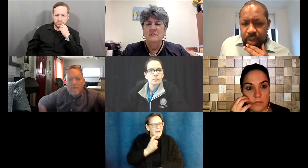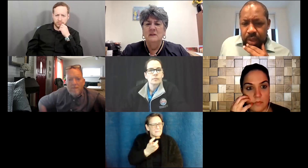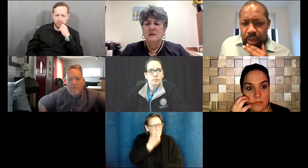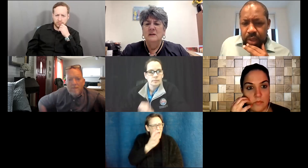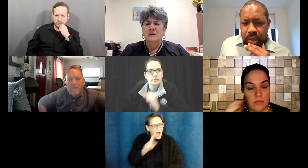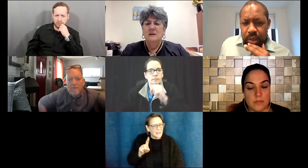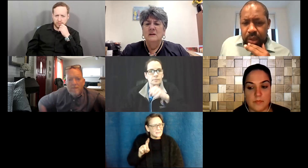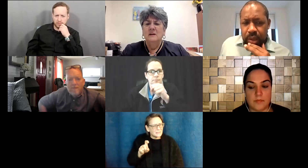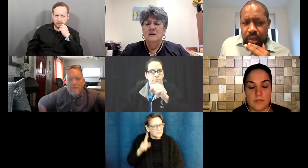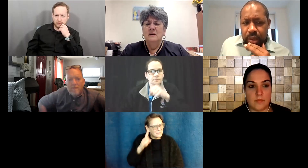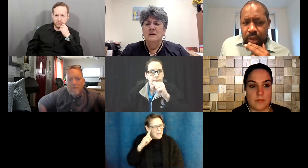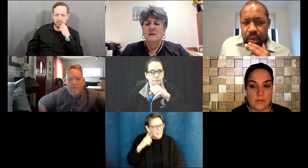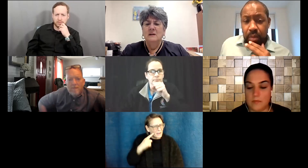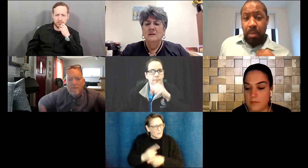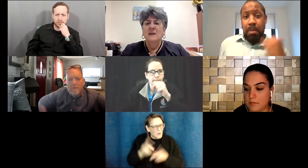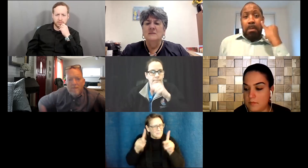deafblind?